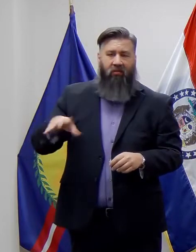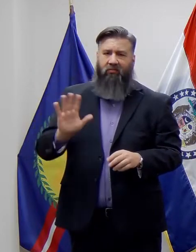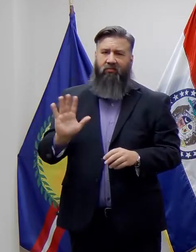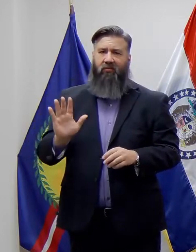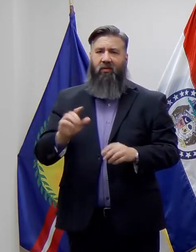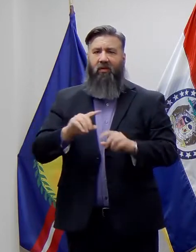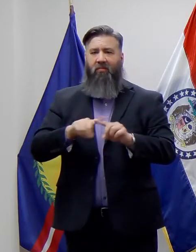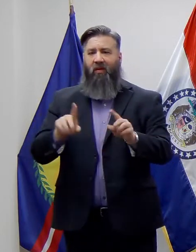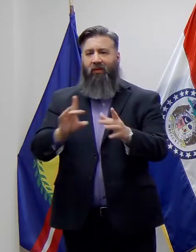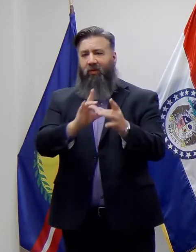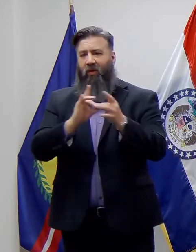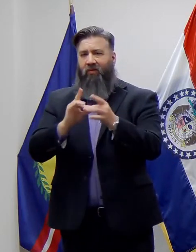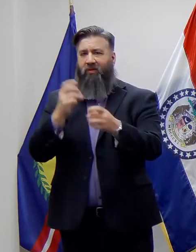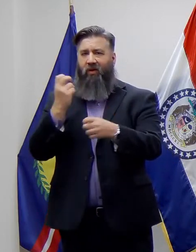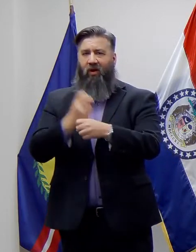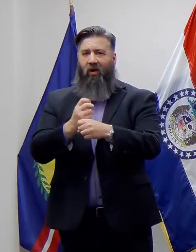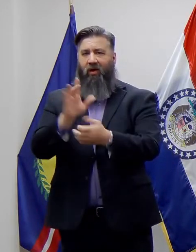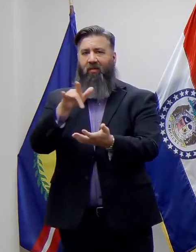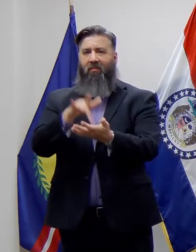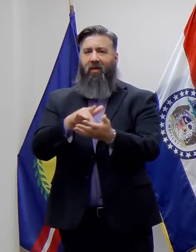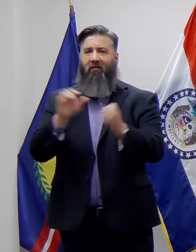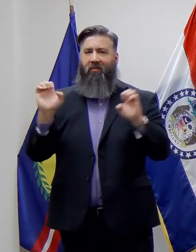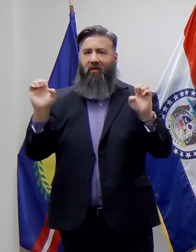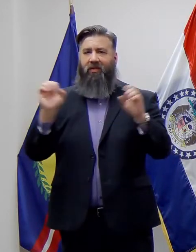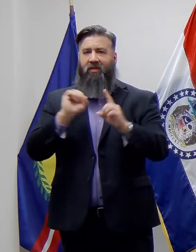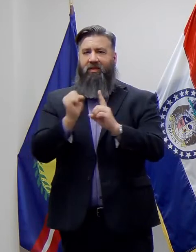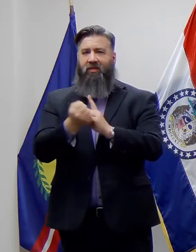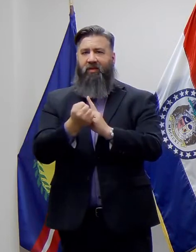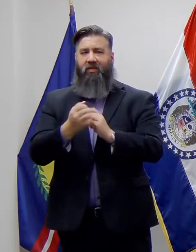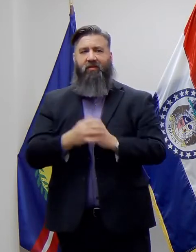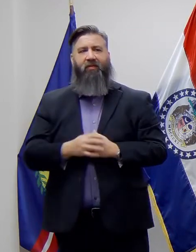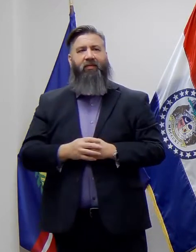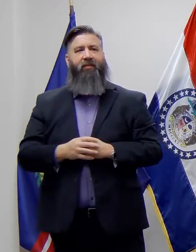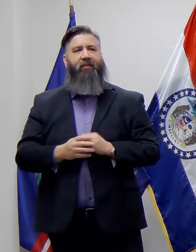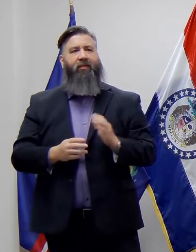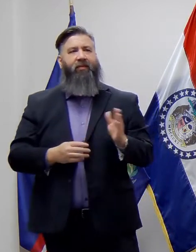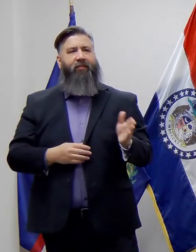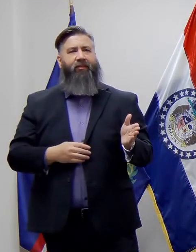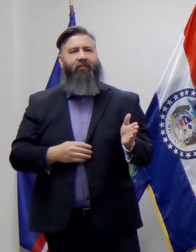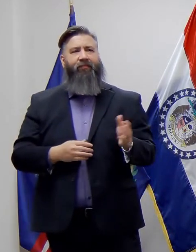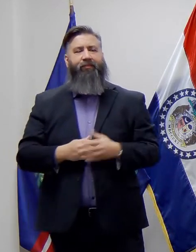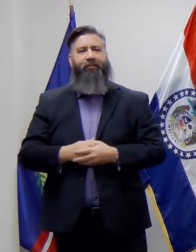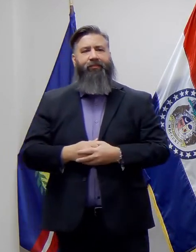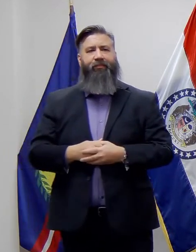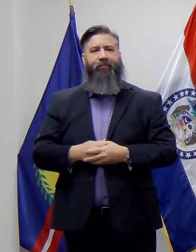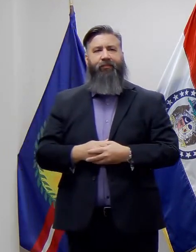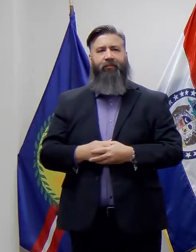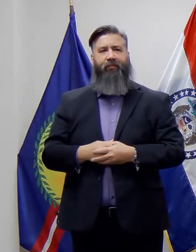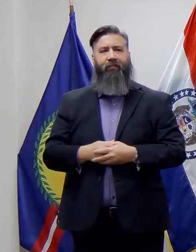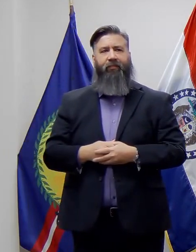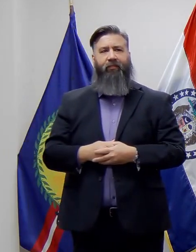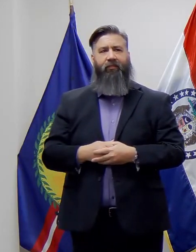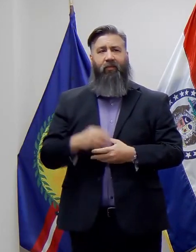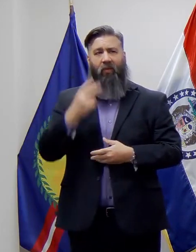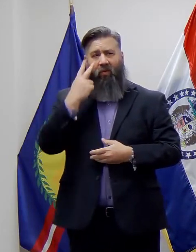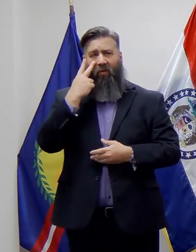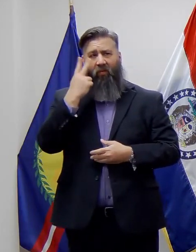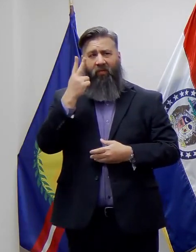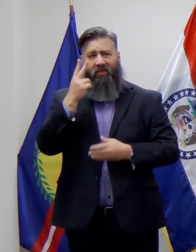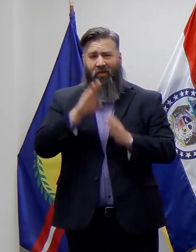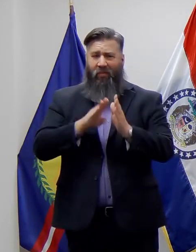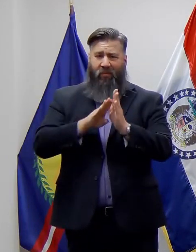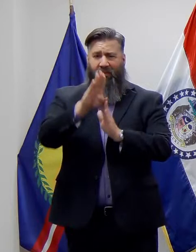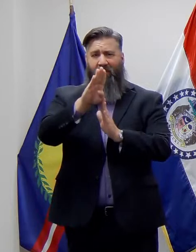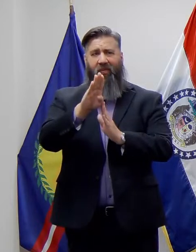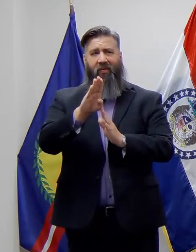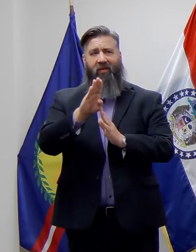coordination of those was difficult in the middle of an emergency. Can you talk about, we've seen a spike in juvenile crimes across the